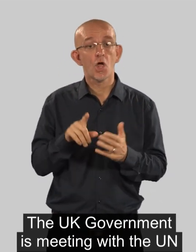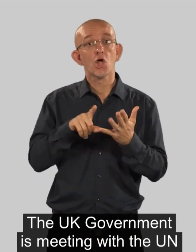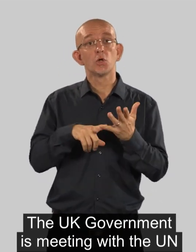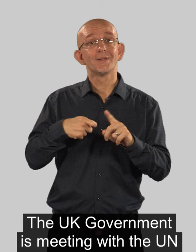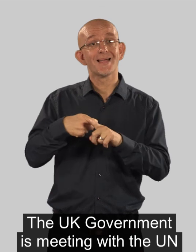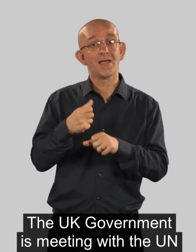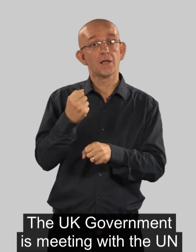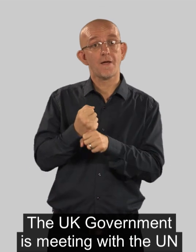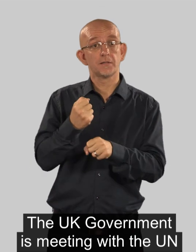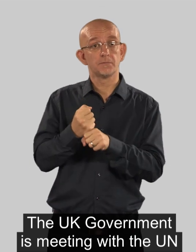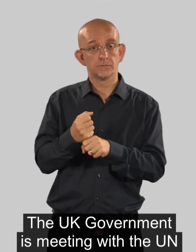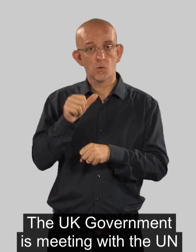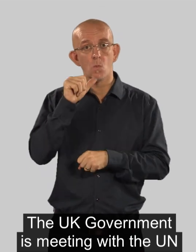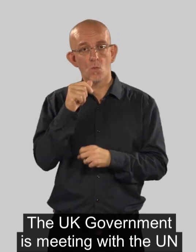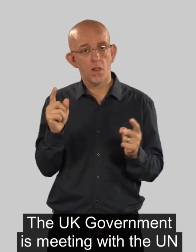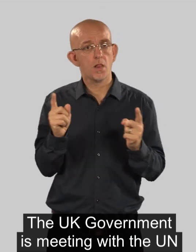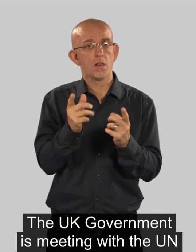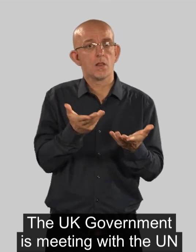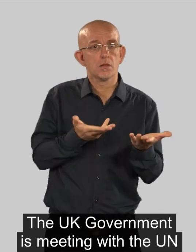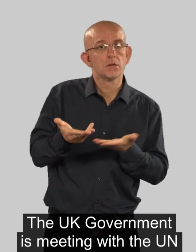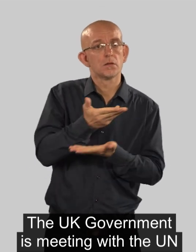The UK government is meeting with the UN